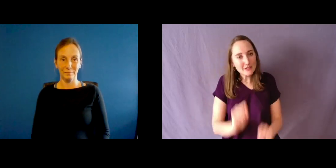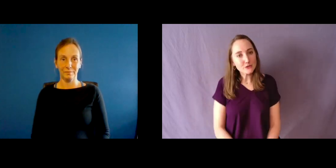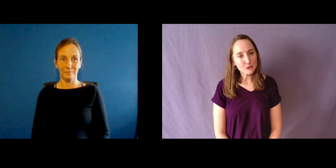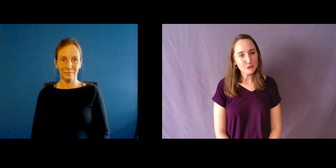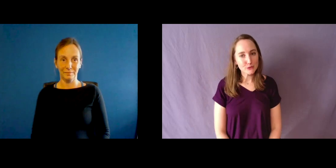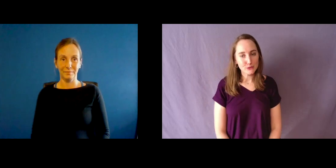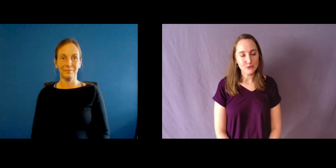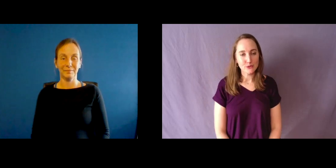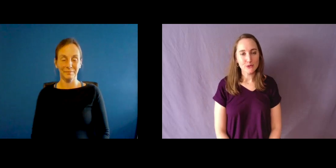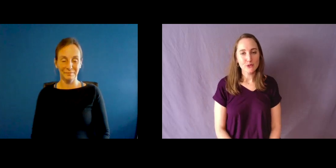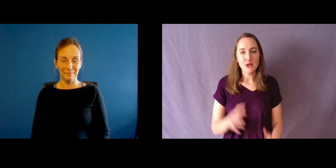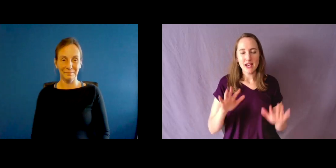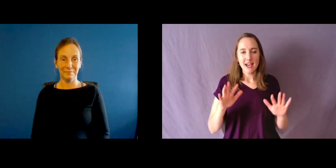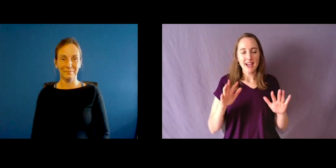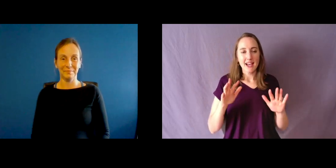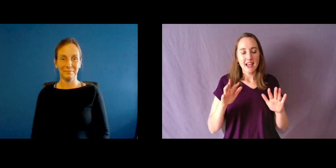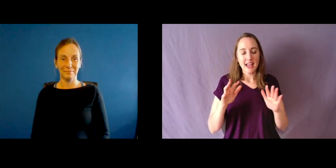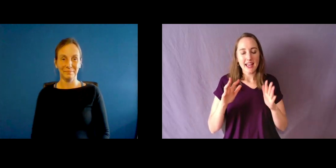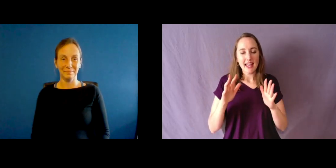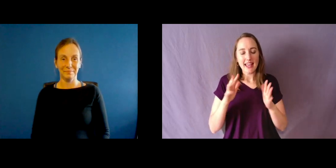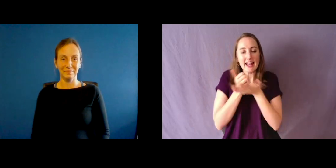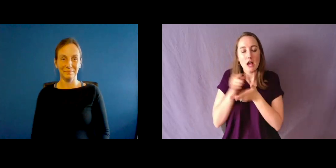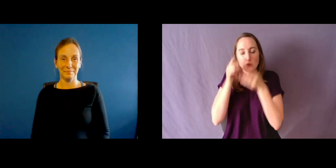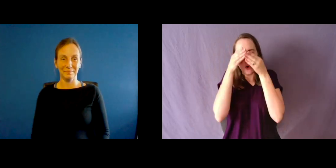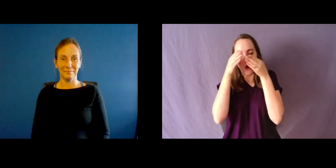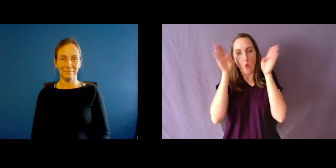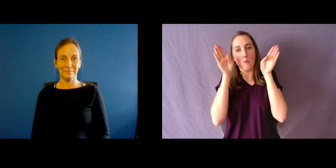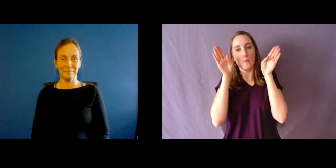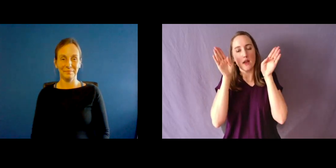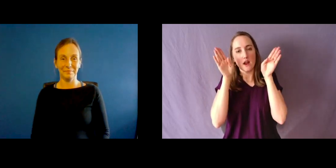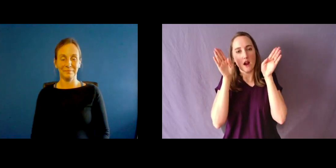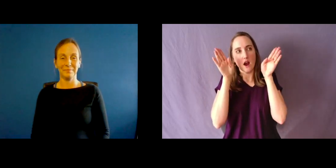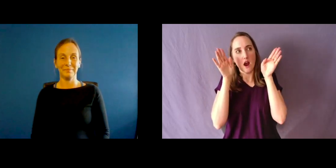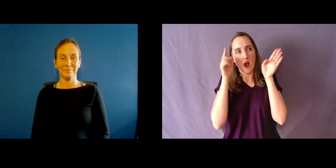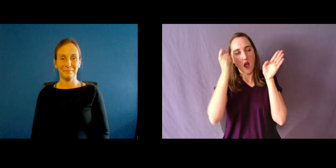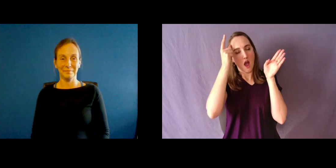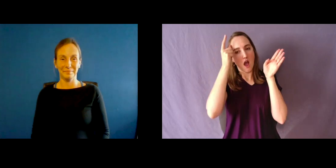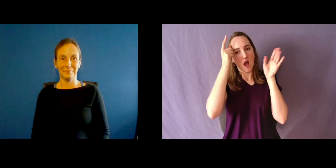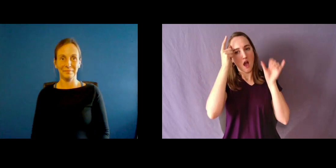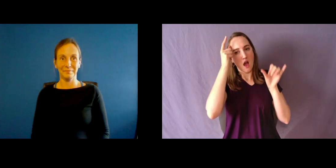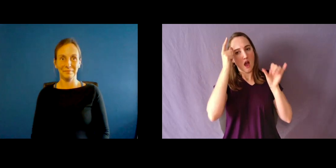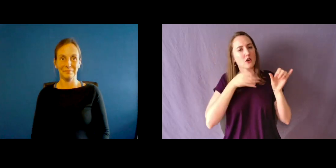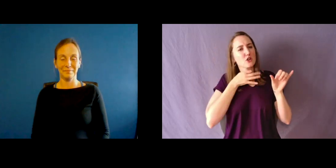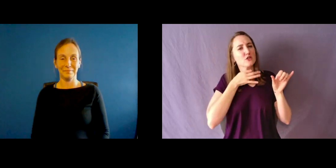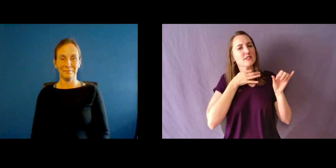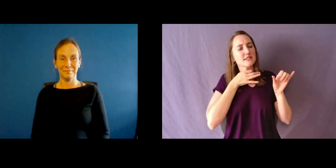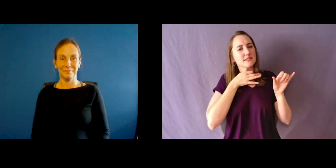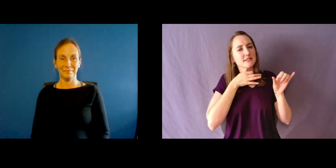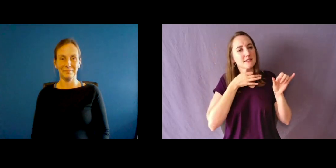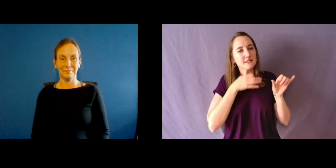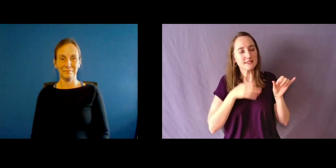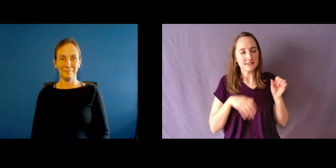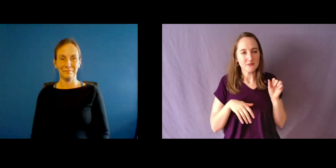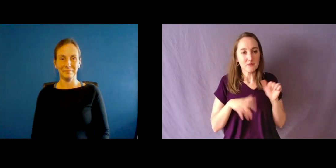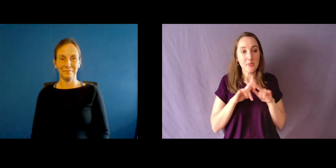of it opened her and ignited that flame, that little kind of curiosity, that flame of interest, but it